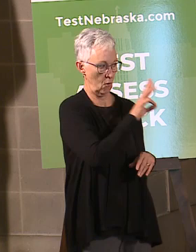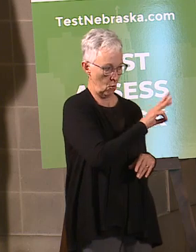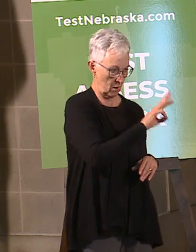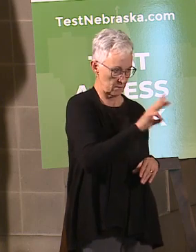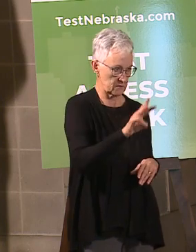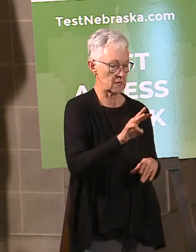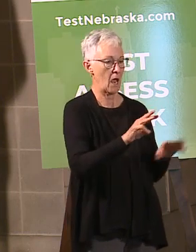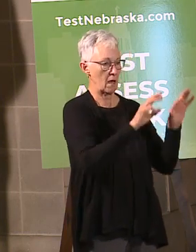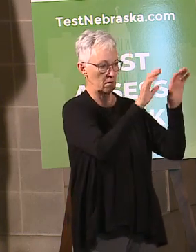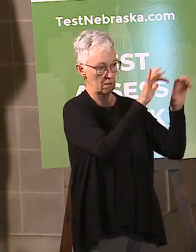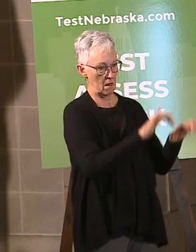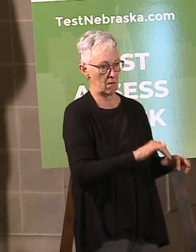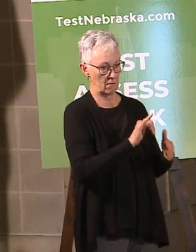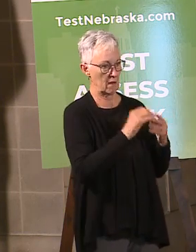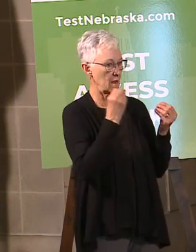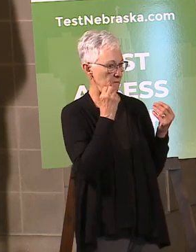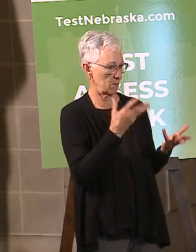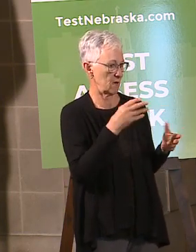ndol.uiworkrefusal@nebraska.gov.